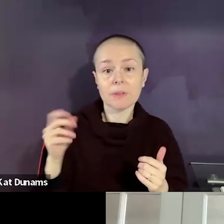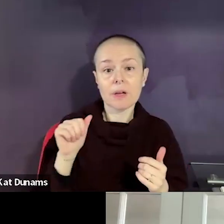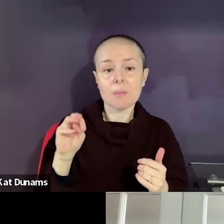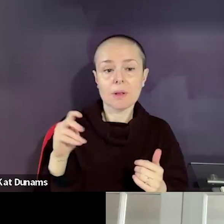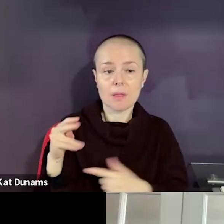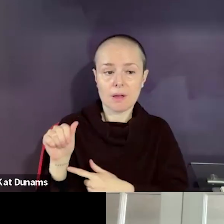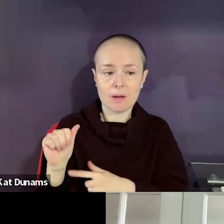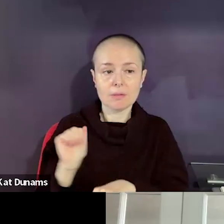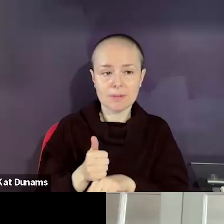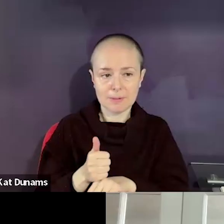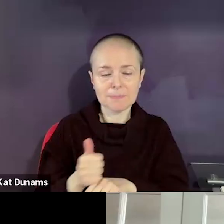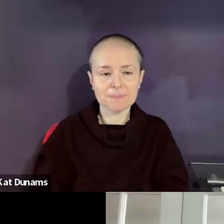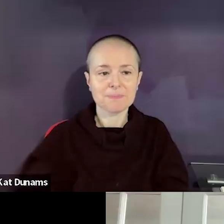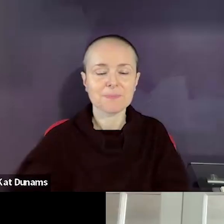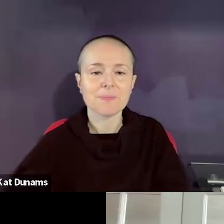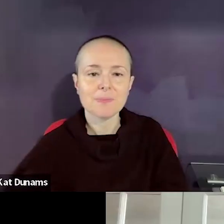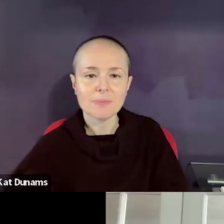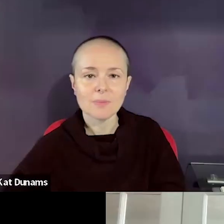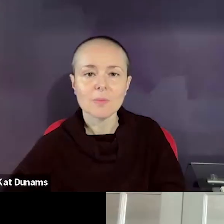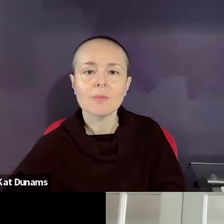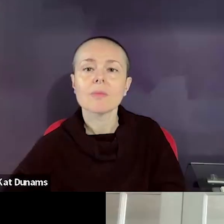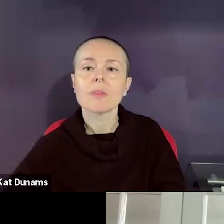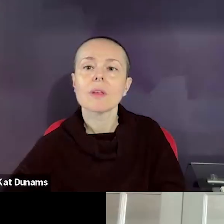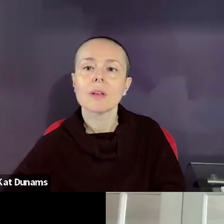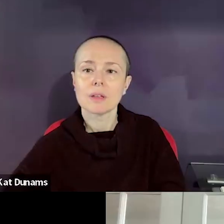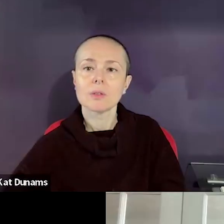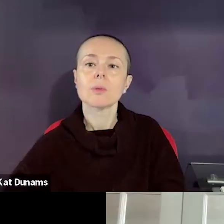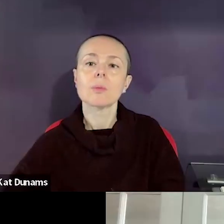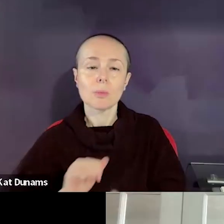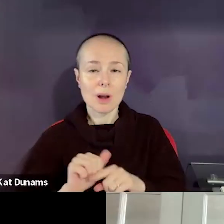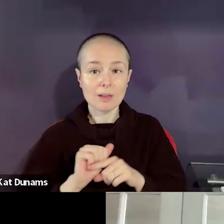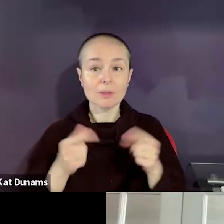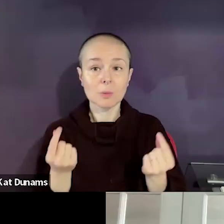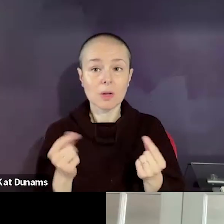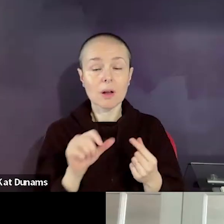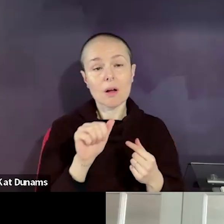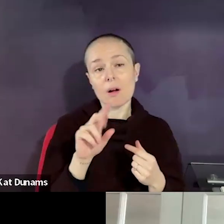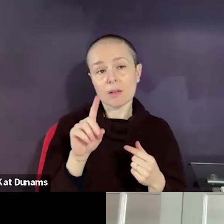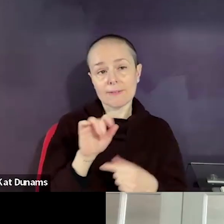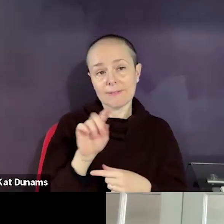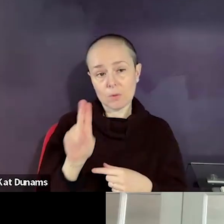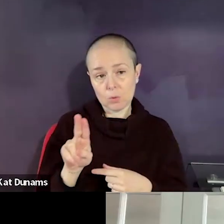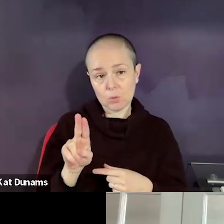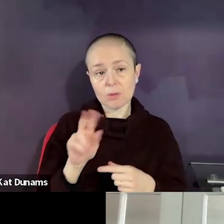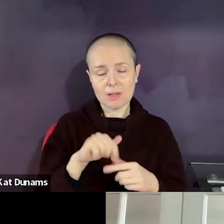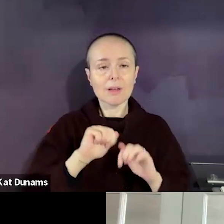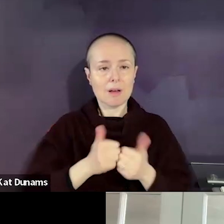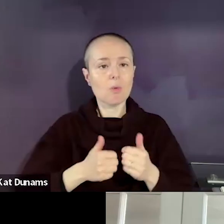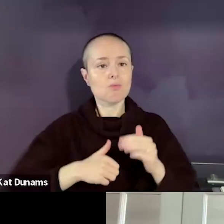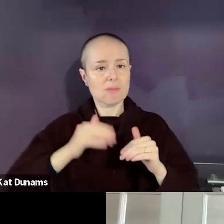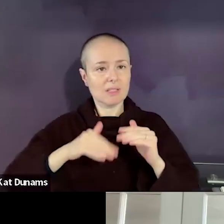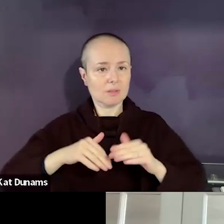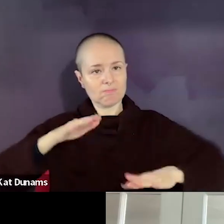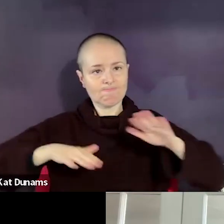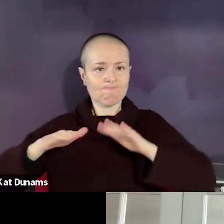NYC Artavu. And in this space, we essentially practice artavus, which are the foundational building blocks of this art form.